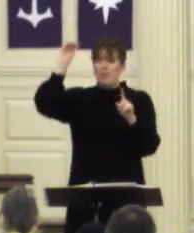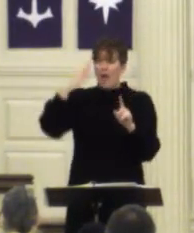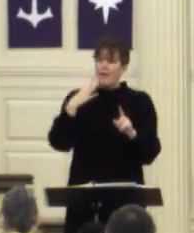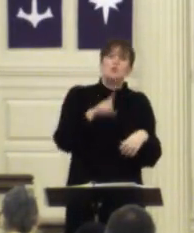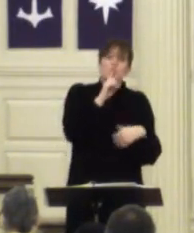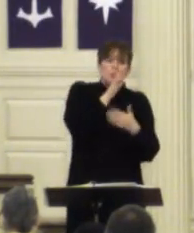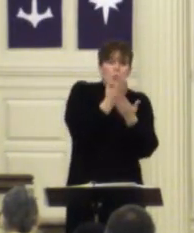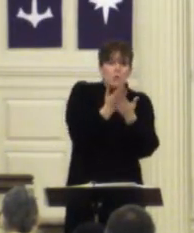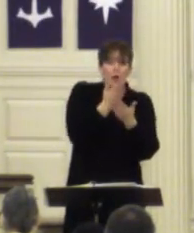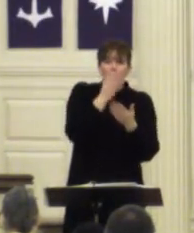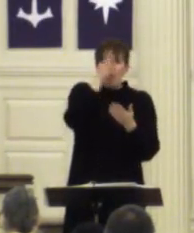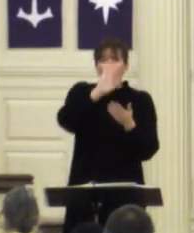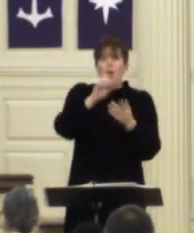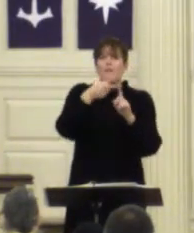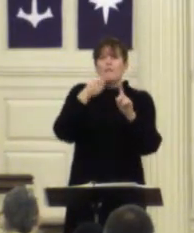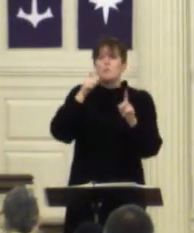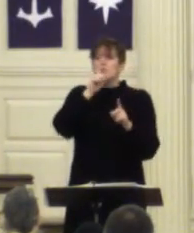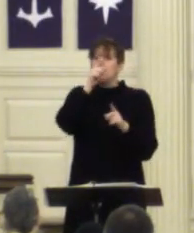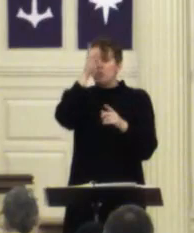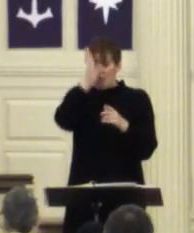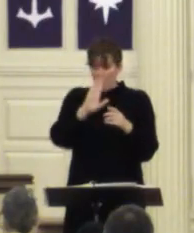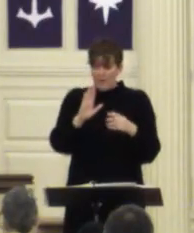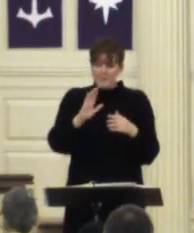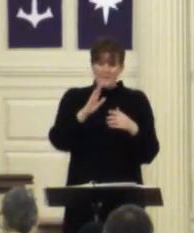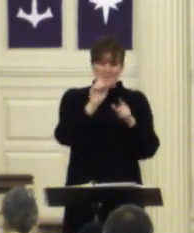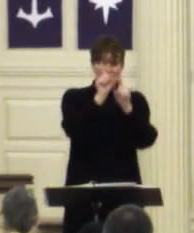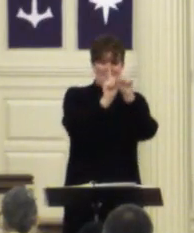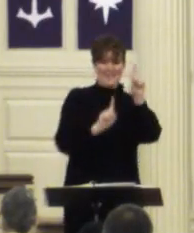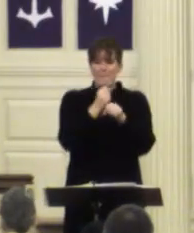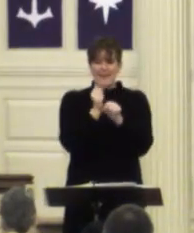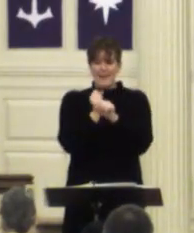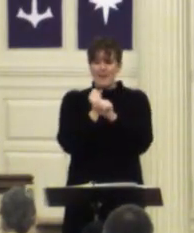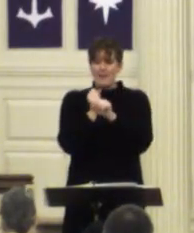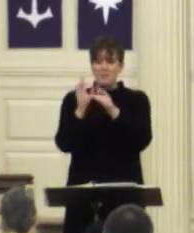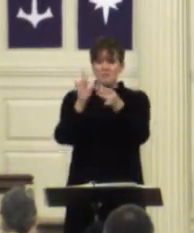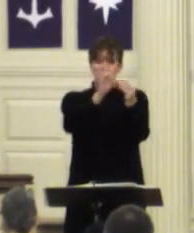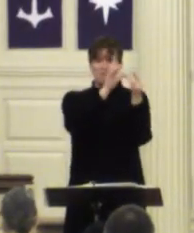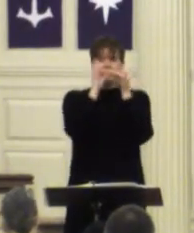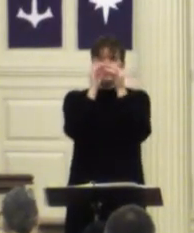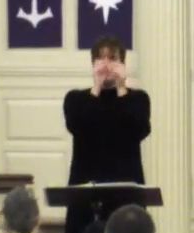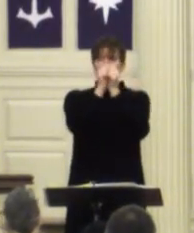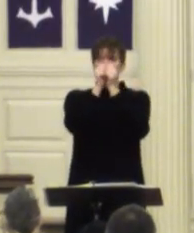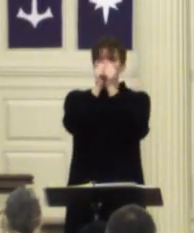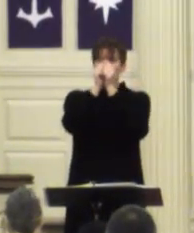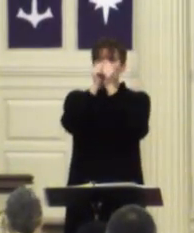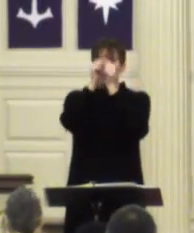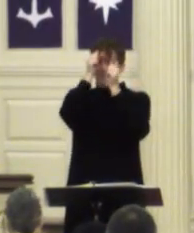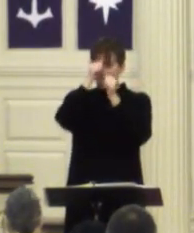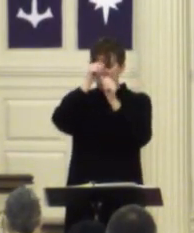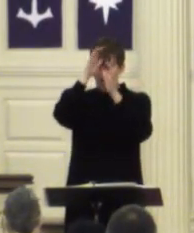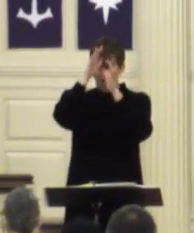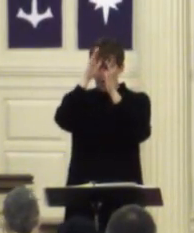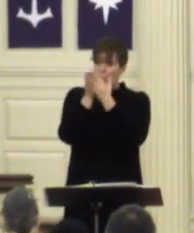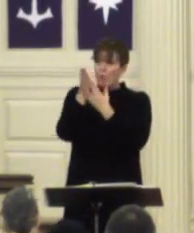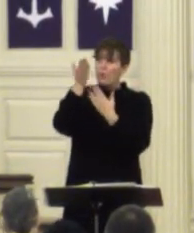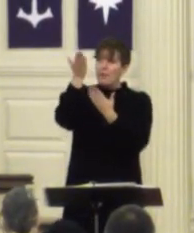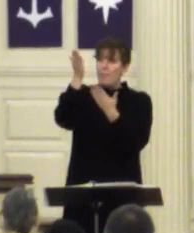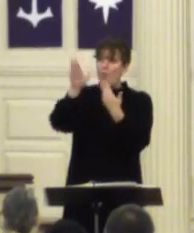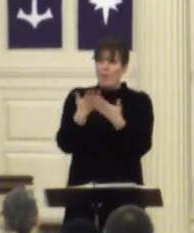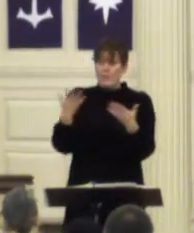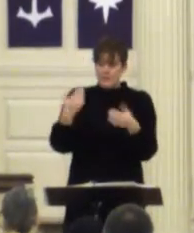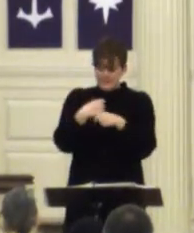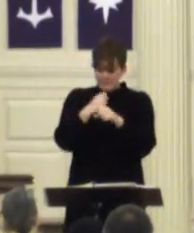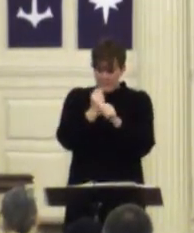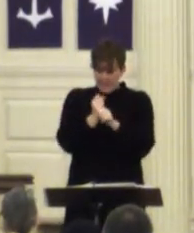God, begotten, not made, consubstantial with the Father. Through him all things are made. For